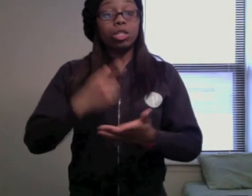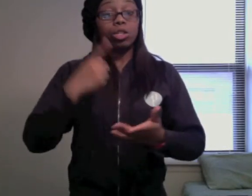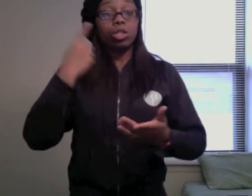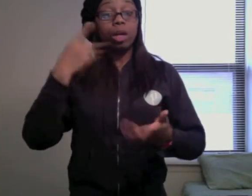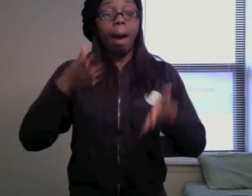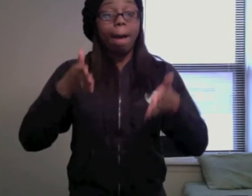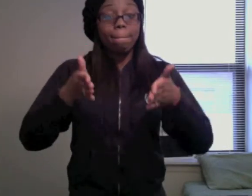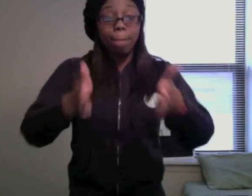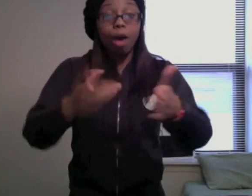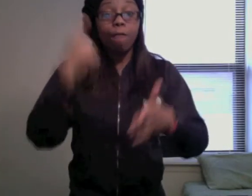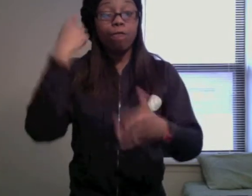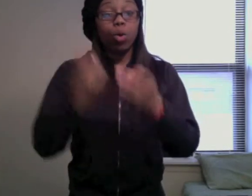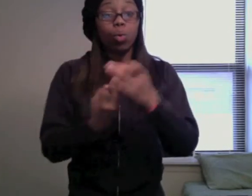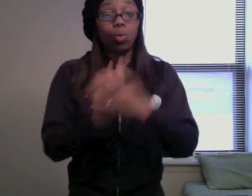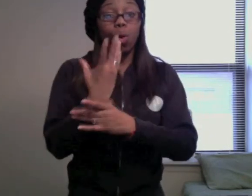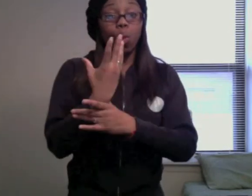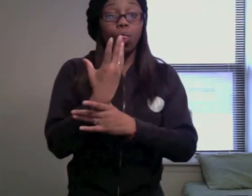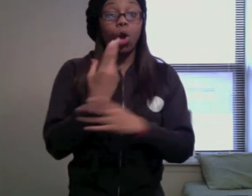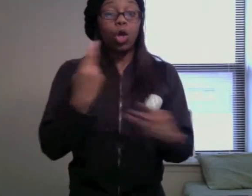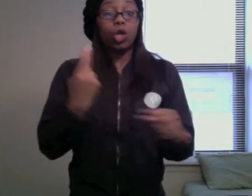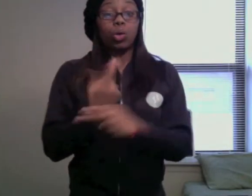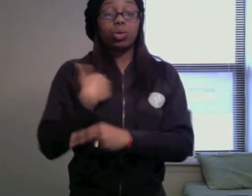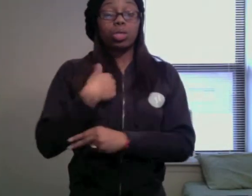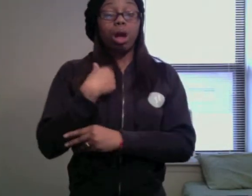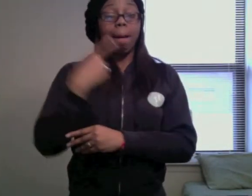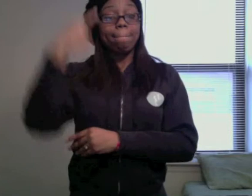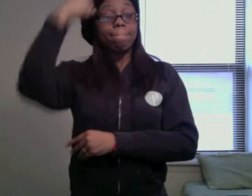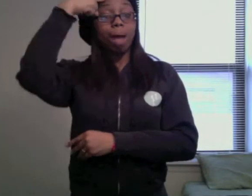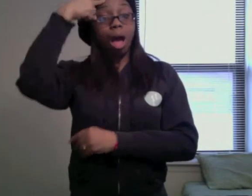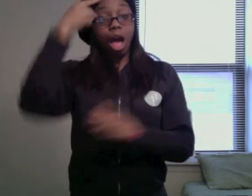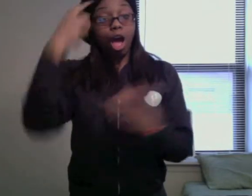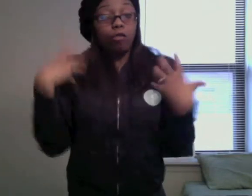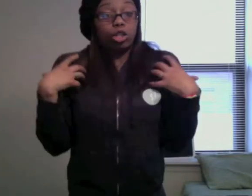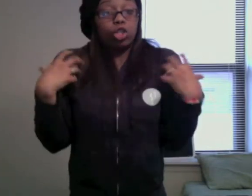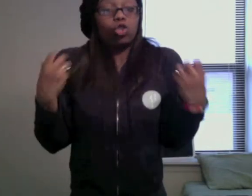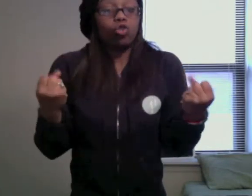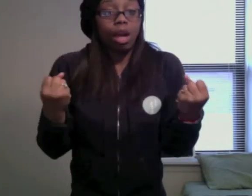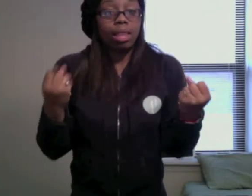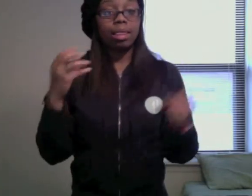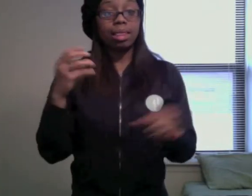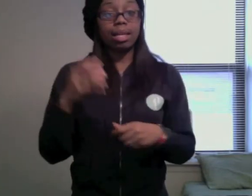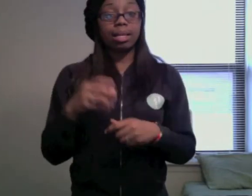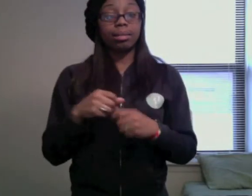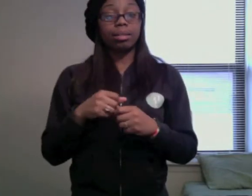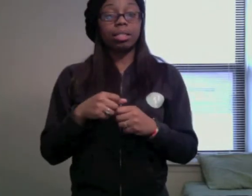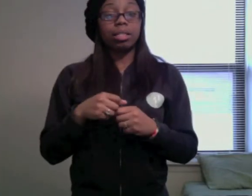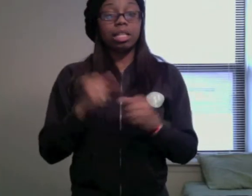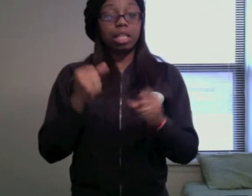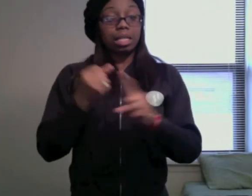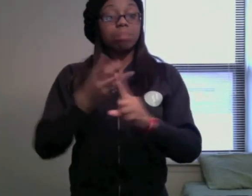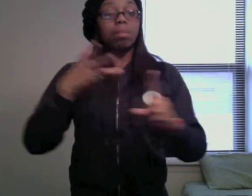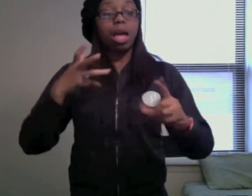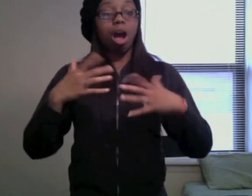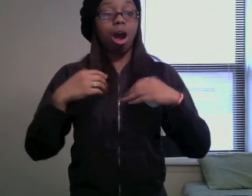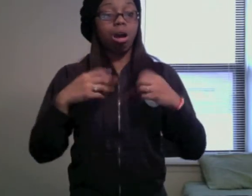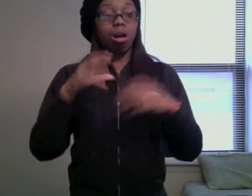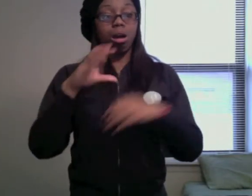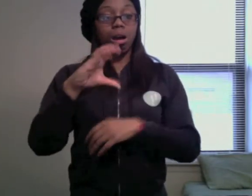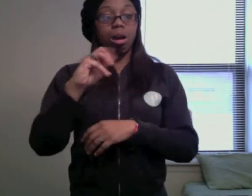use our minds and strength of spirit to expand our personal comfort zone, and learn to expect bigger